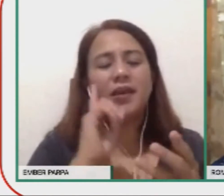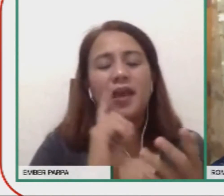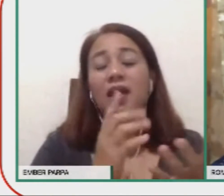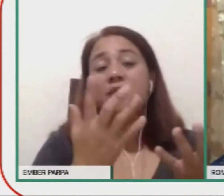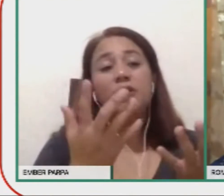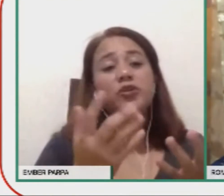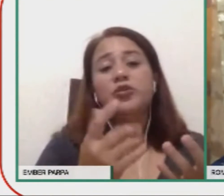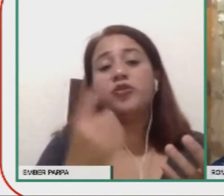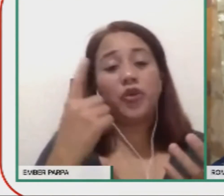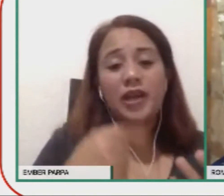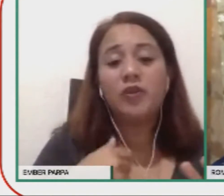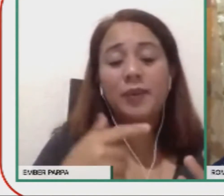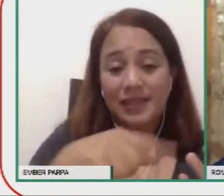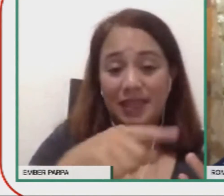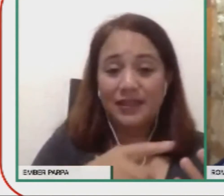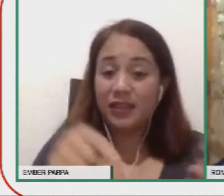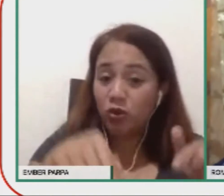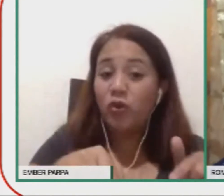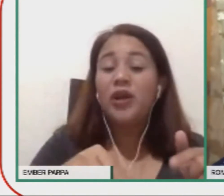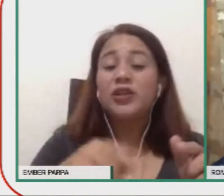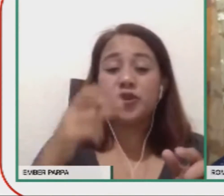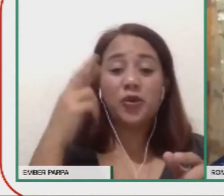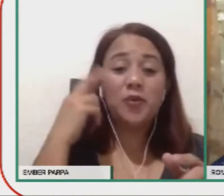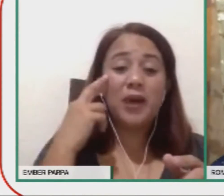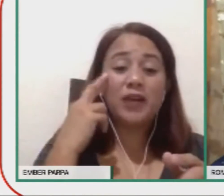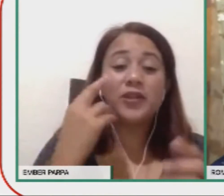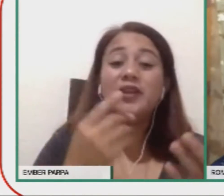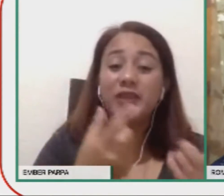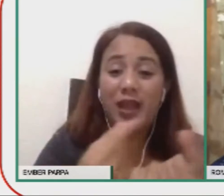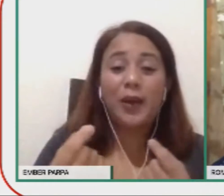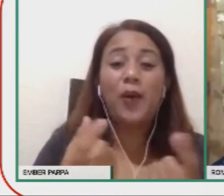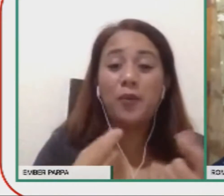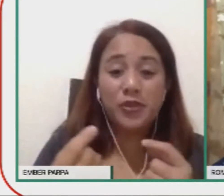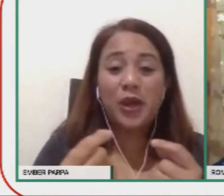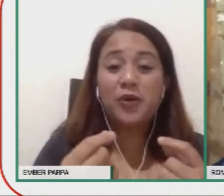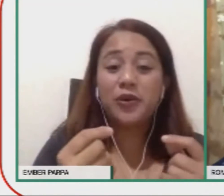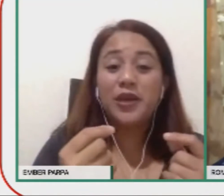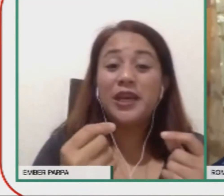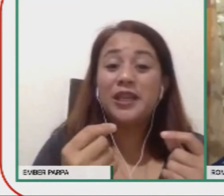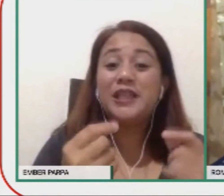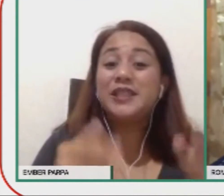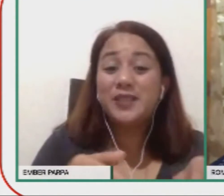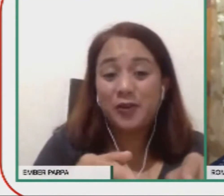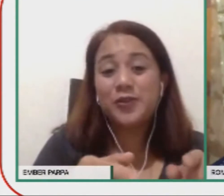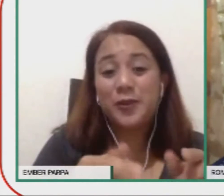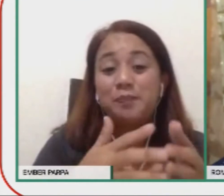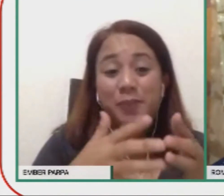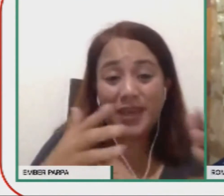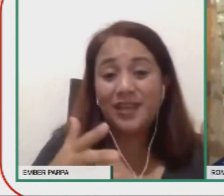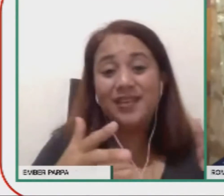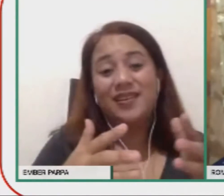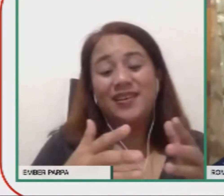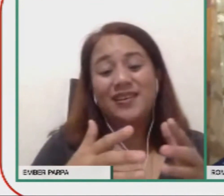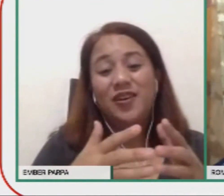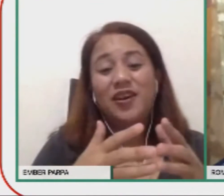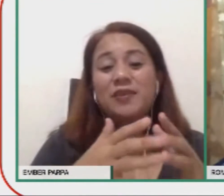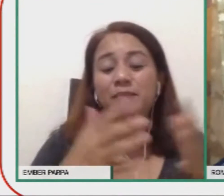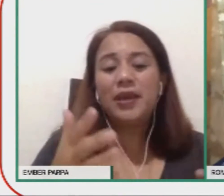bingi. Pero siguro for now, para sa atin, ito, Sir Rom, actually yung ginagawa mo now, this is also a big